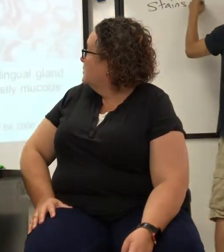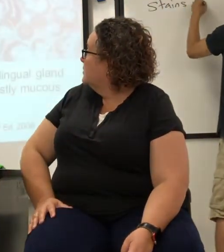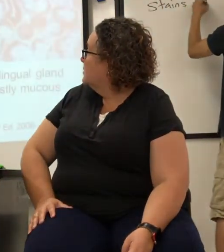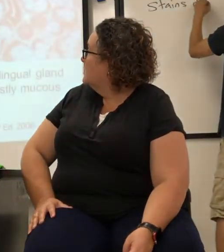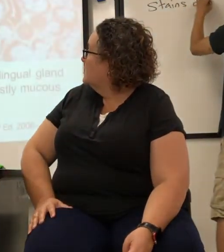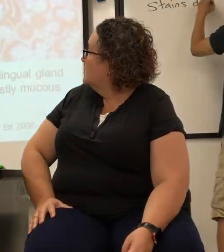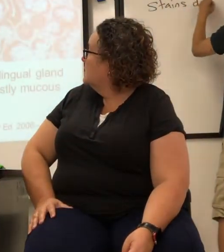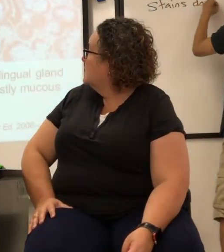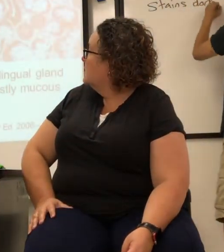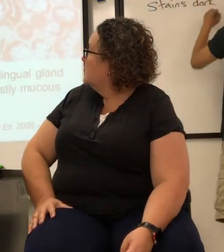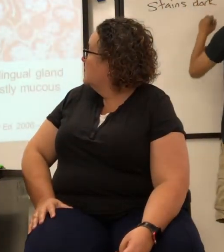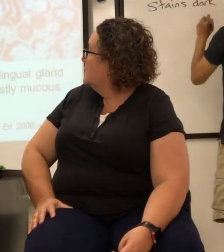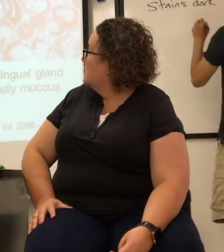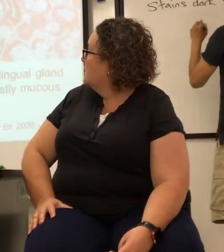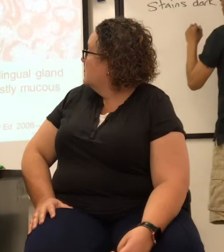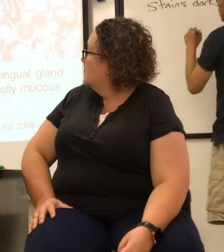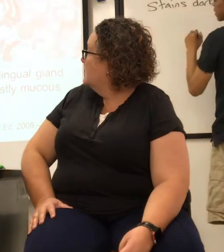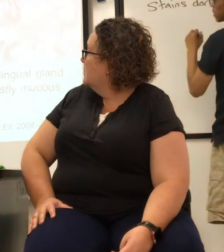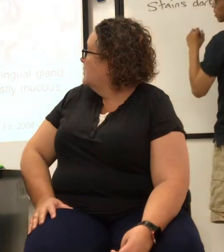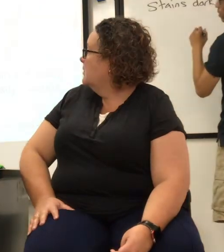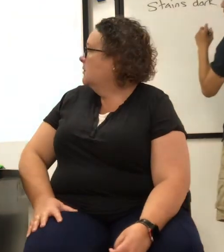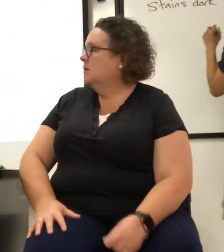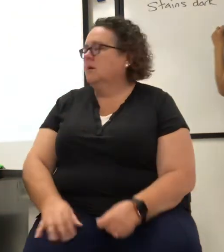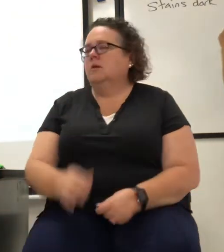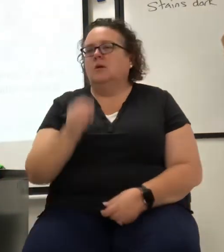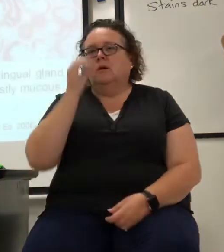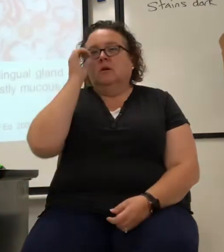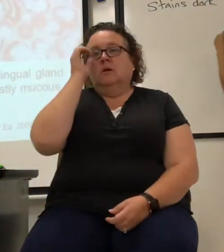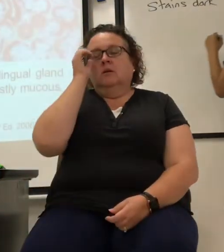Stains dark as those cells are secreting